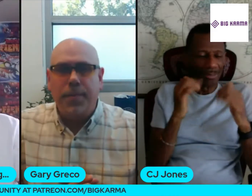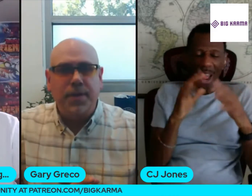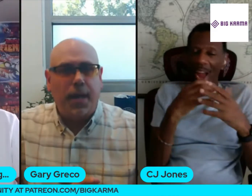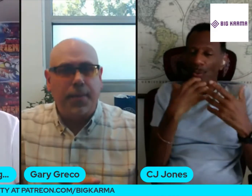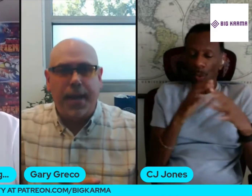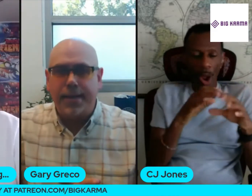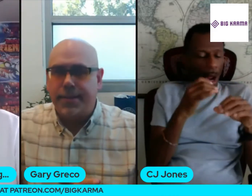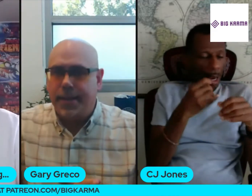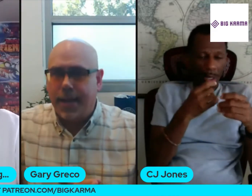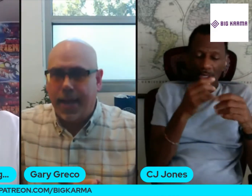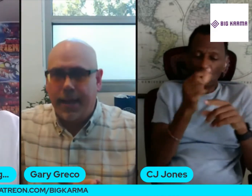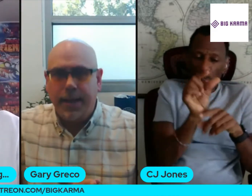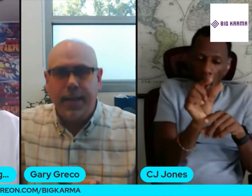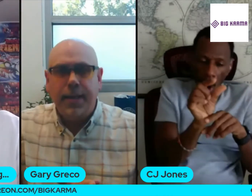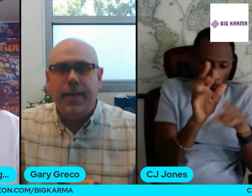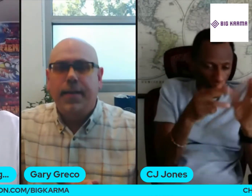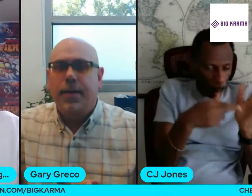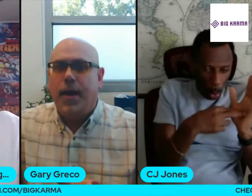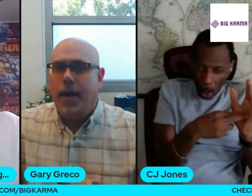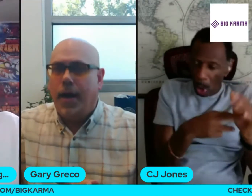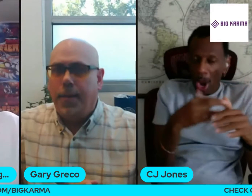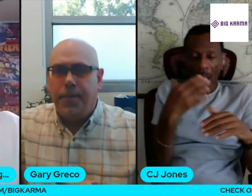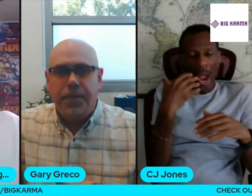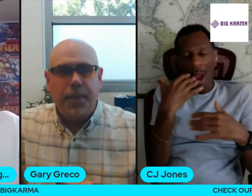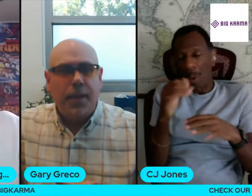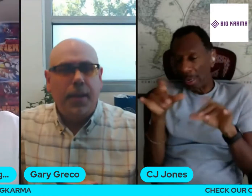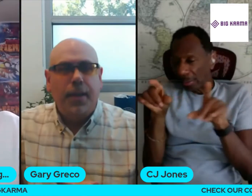don't want to be typecasted again.